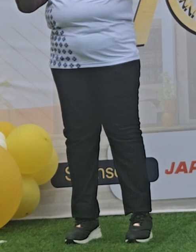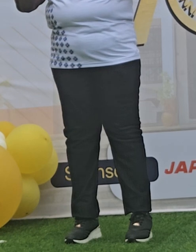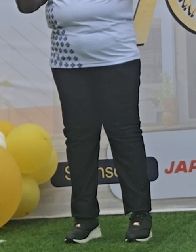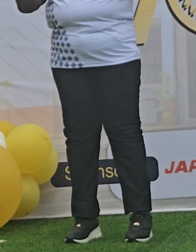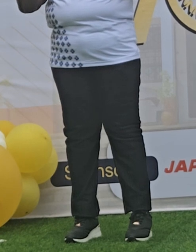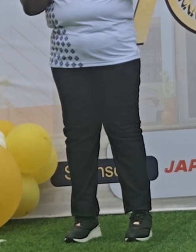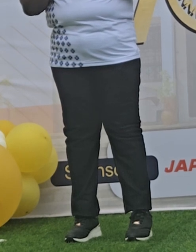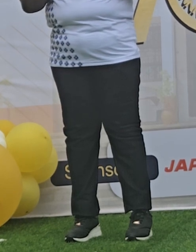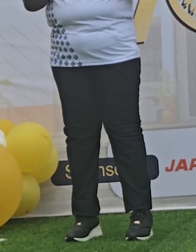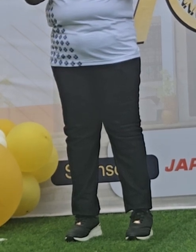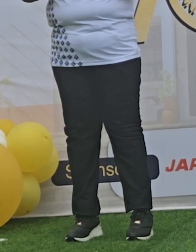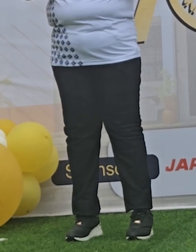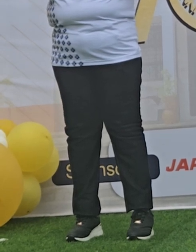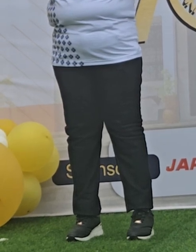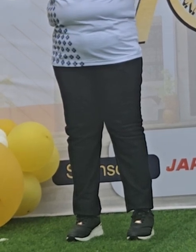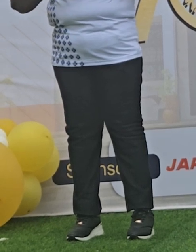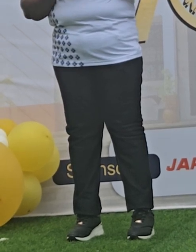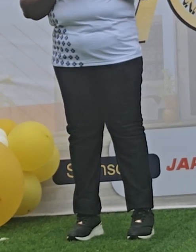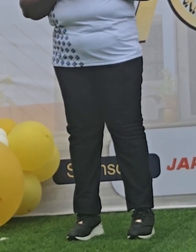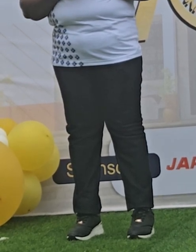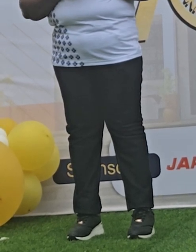the university.